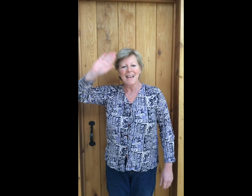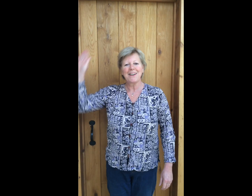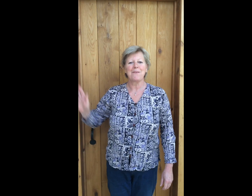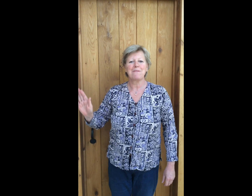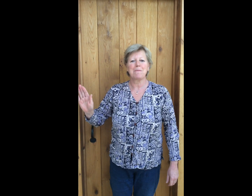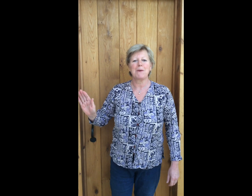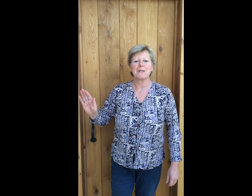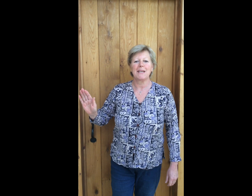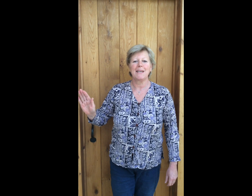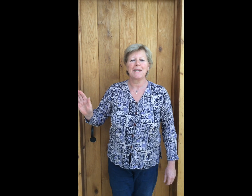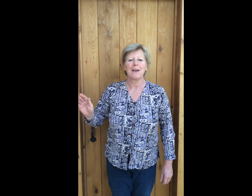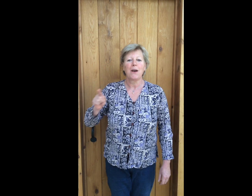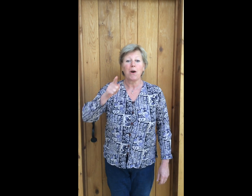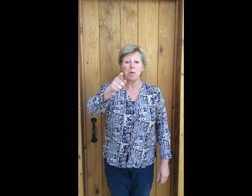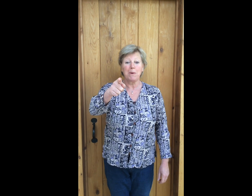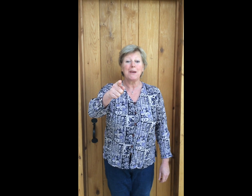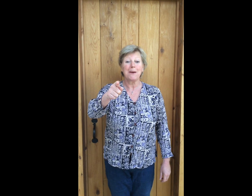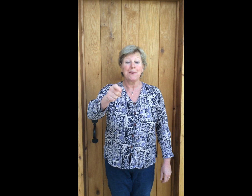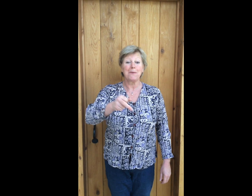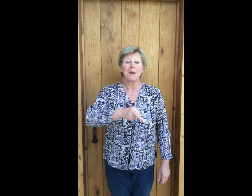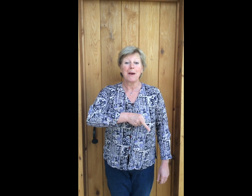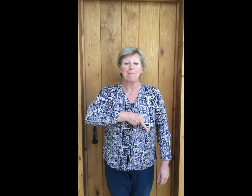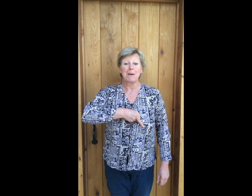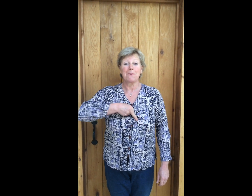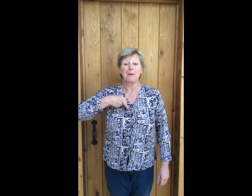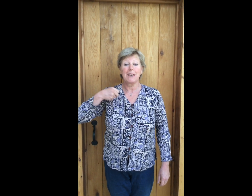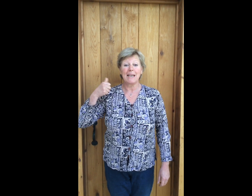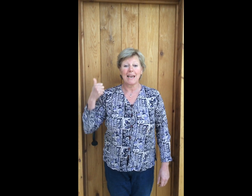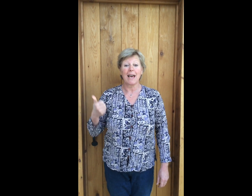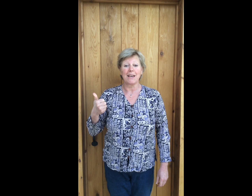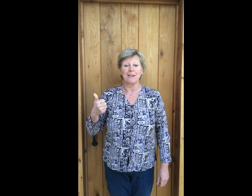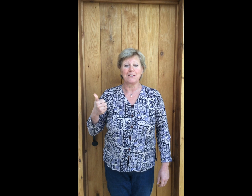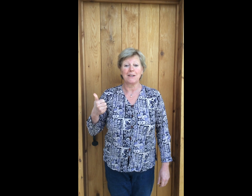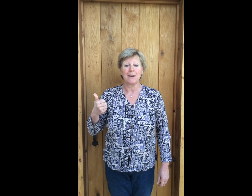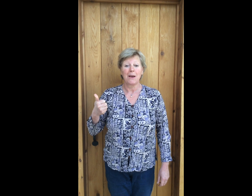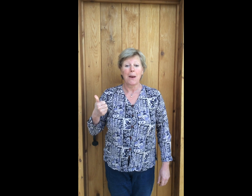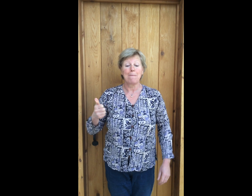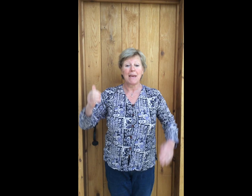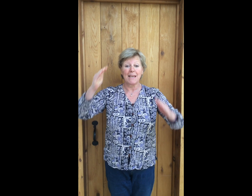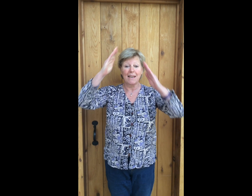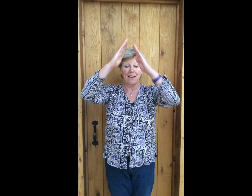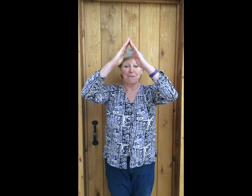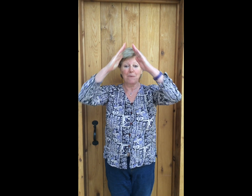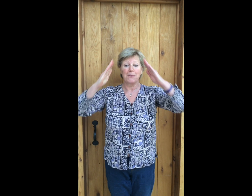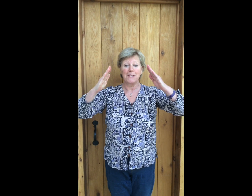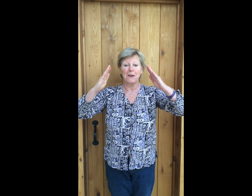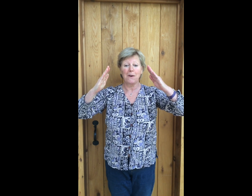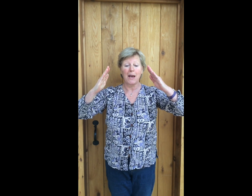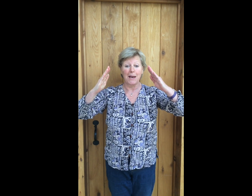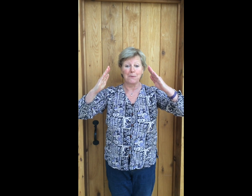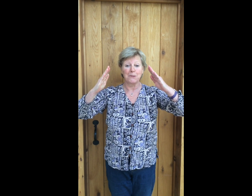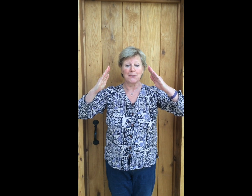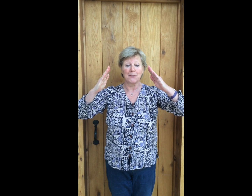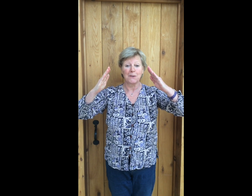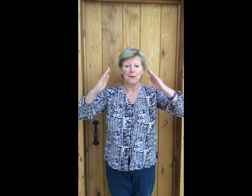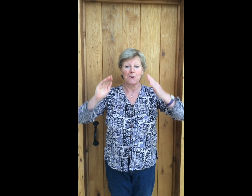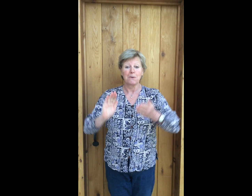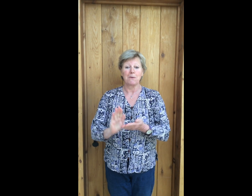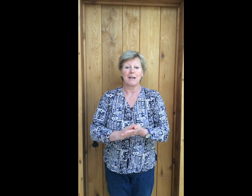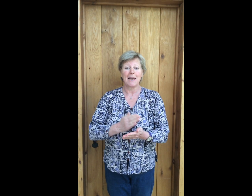Hello everybody, hope you are being really kind and making everyone in your house really